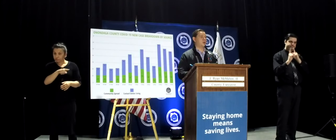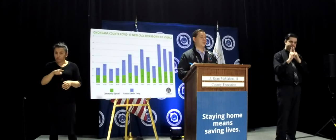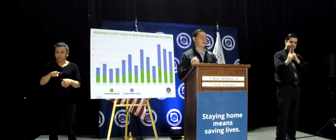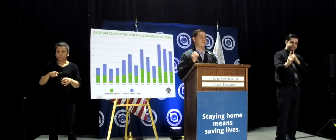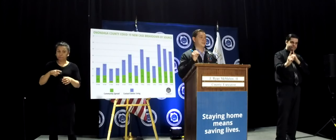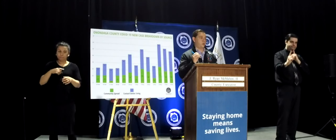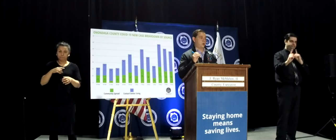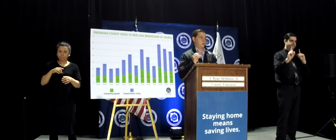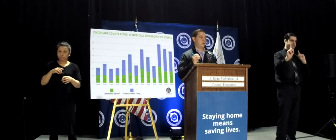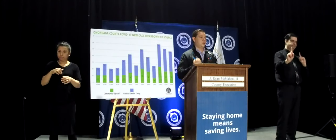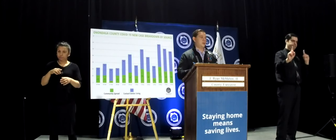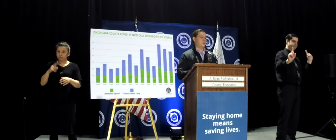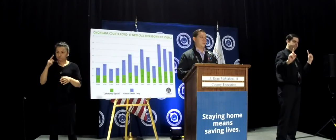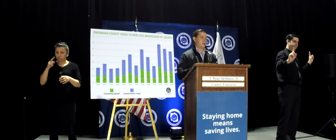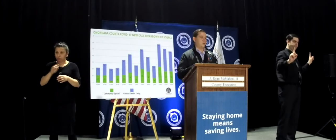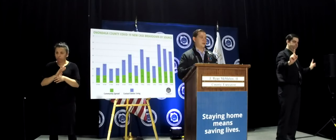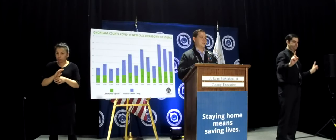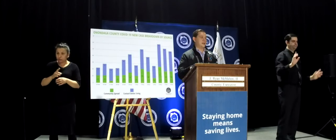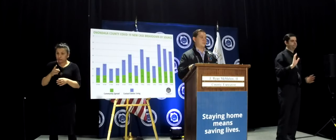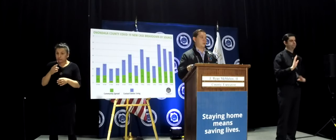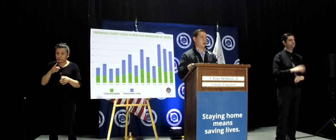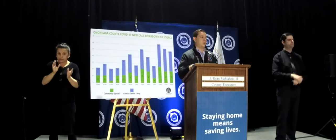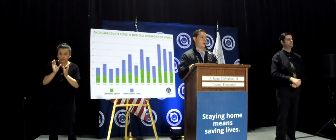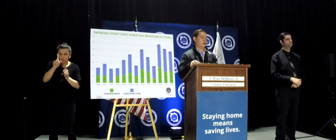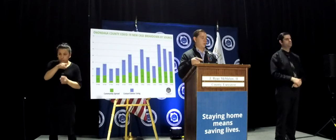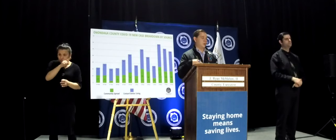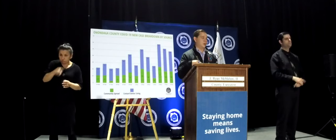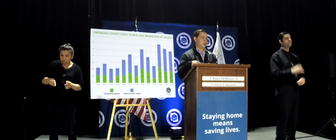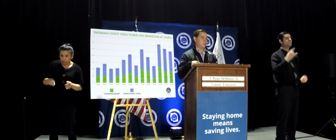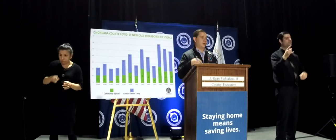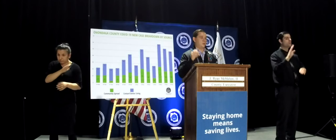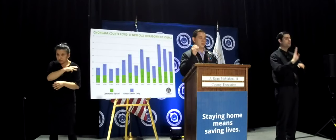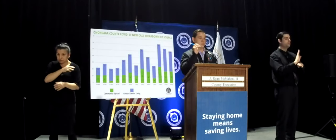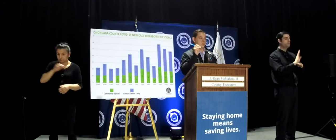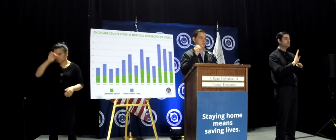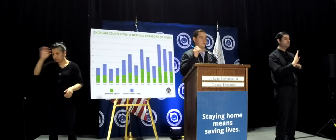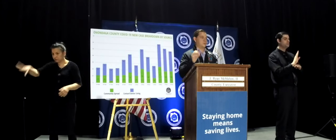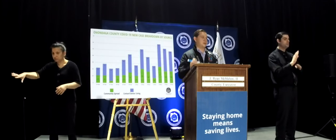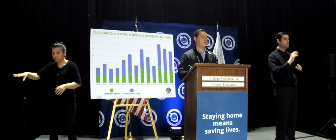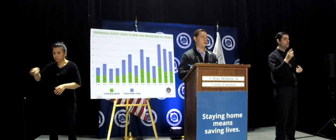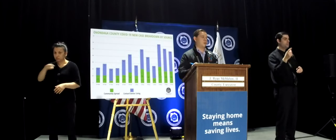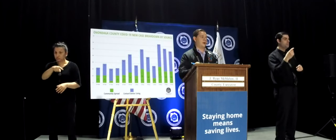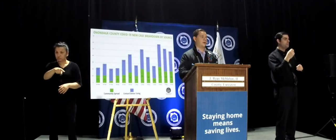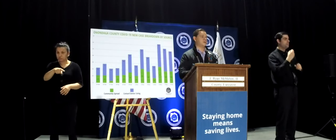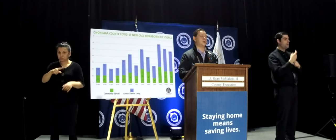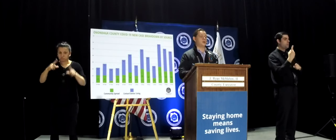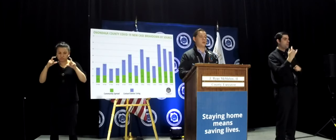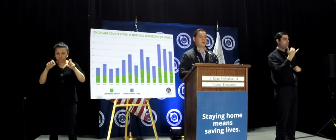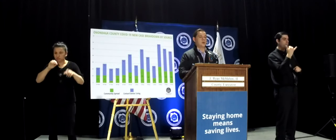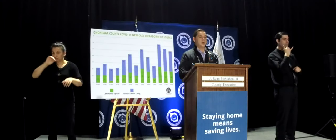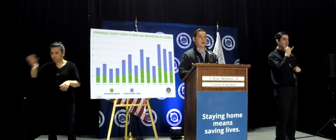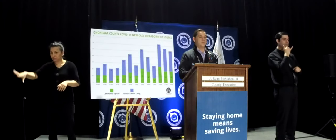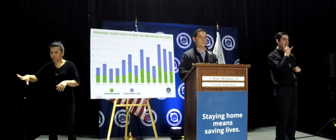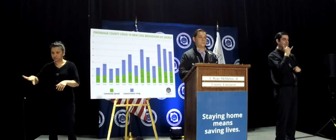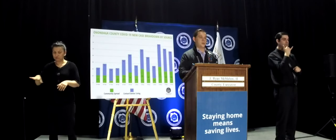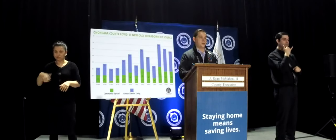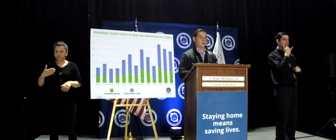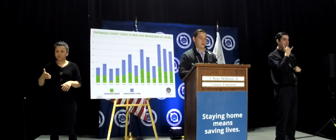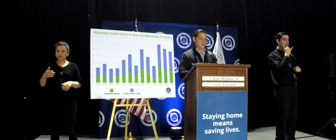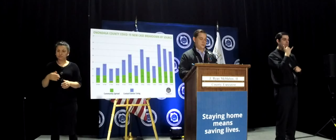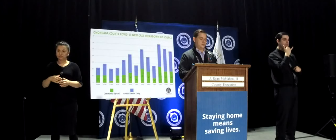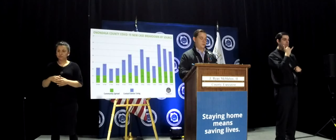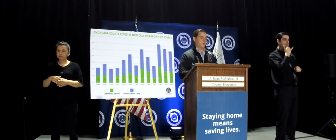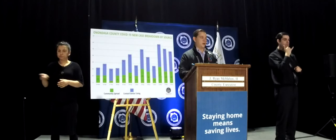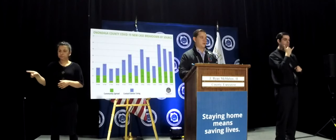being reported is 0. If they make one step the wrong way, we'll get an email, we'll get a picture from a cell phone about it. So